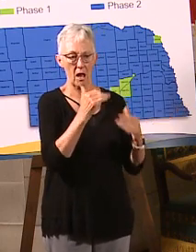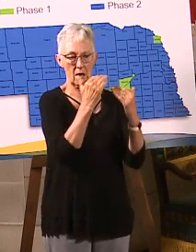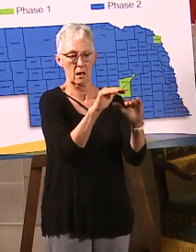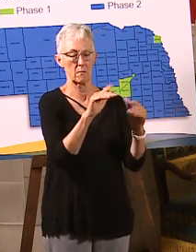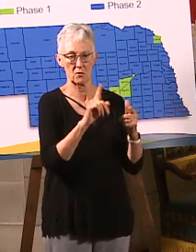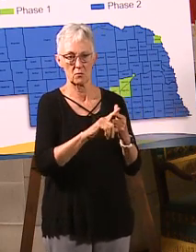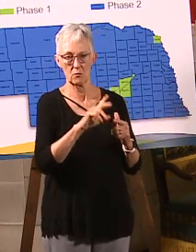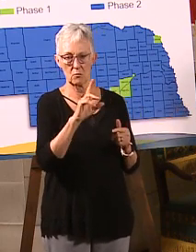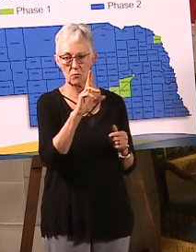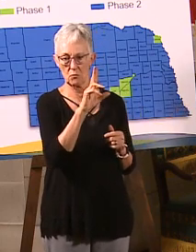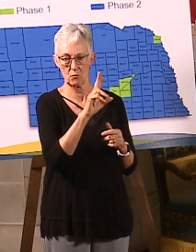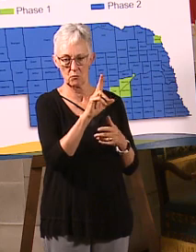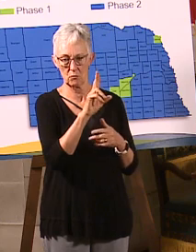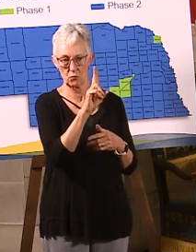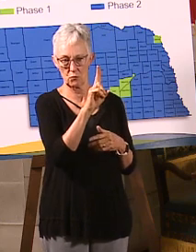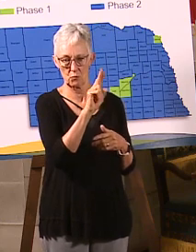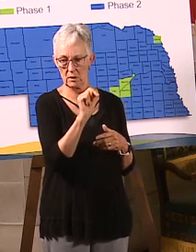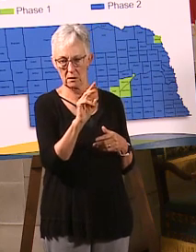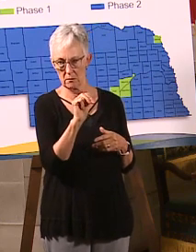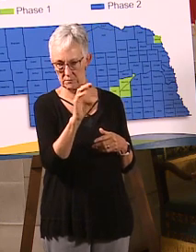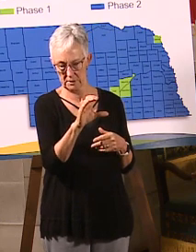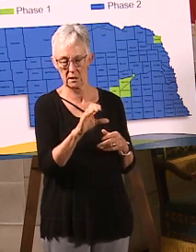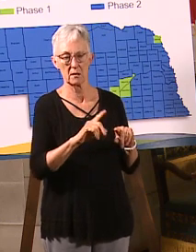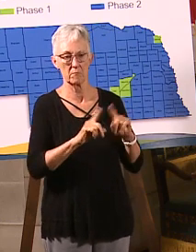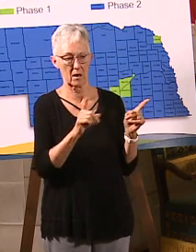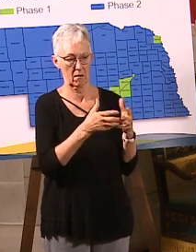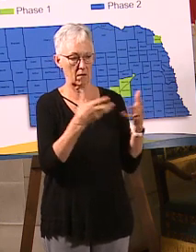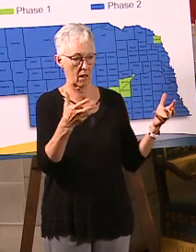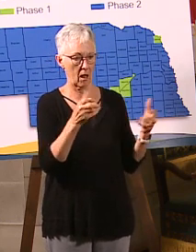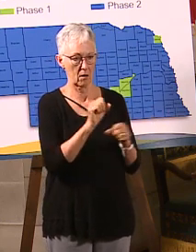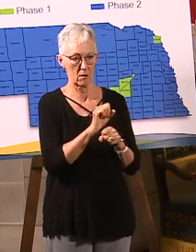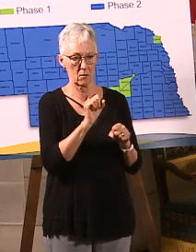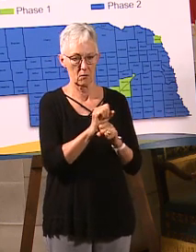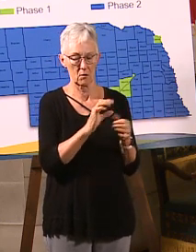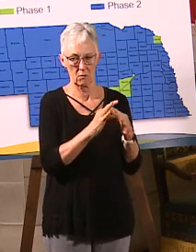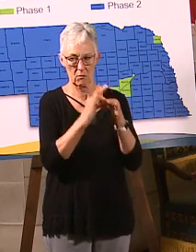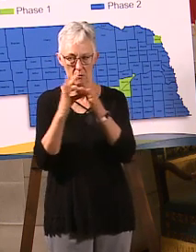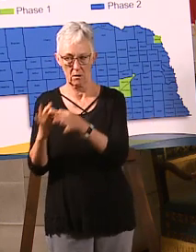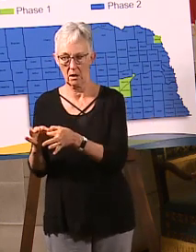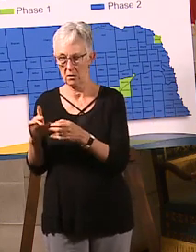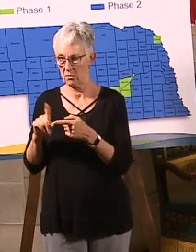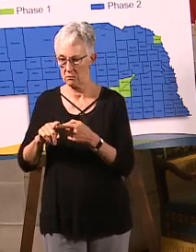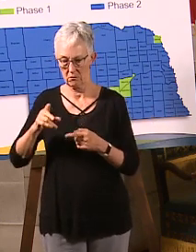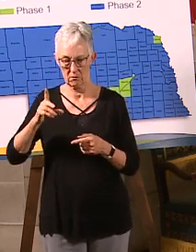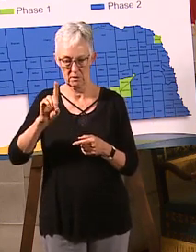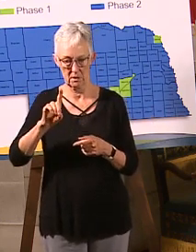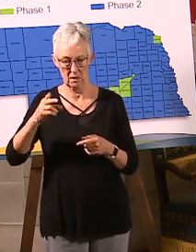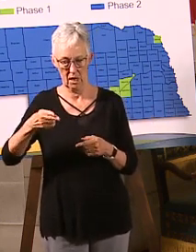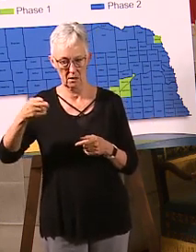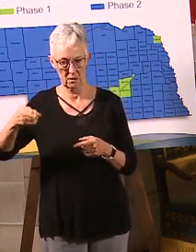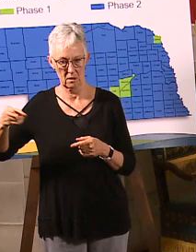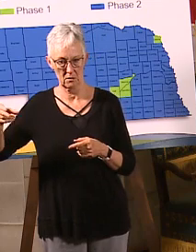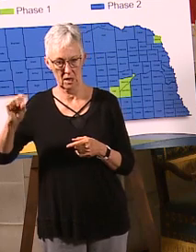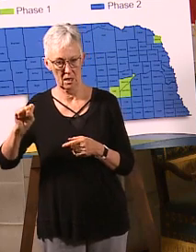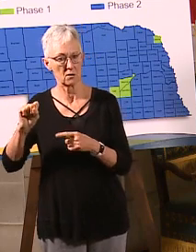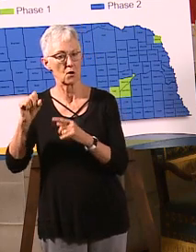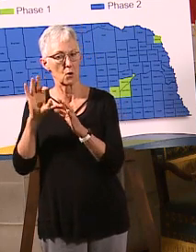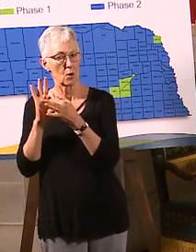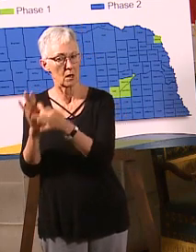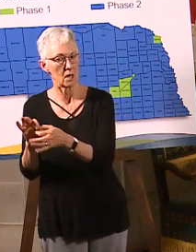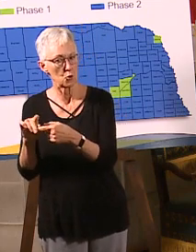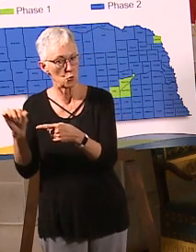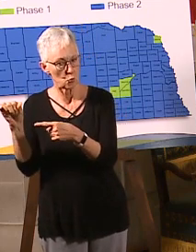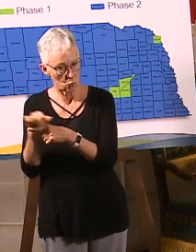able to support the excellent work that's been done with regards to DHHS around training and the accessibility and the availability